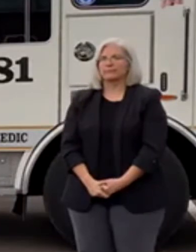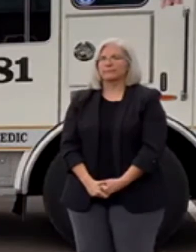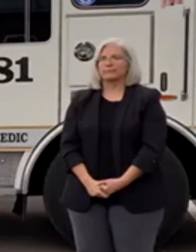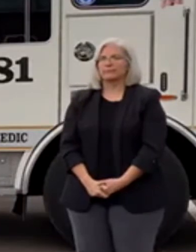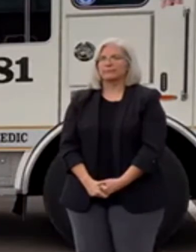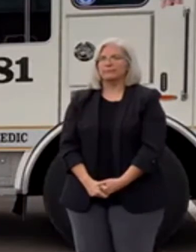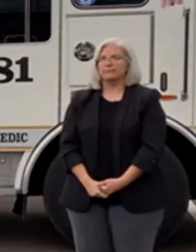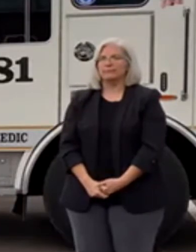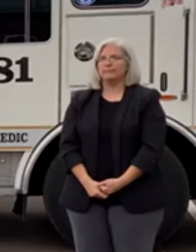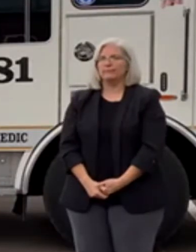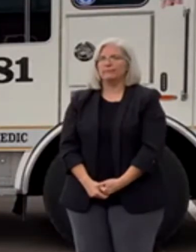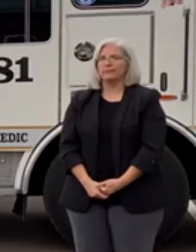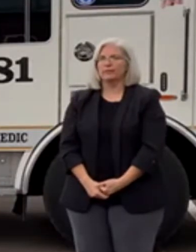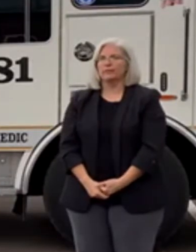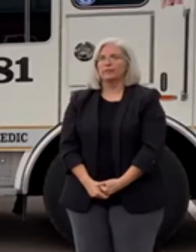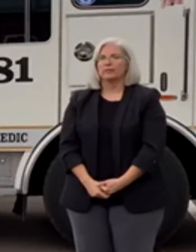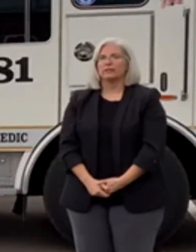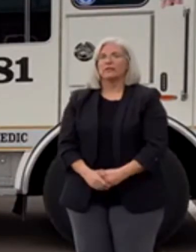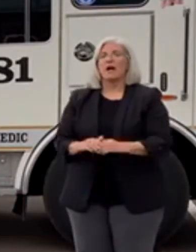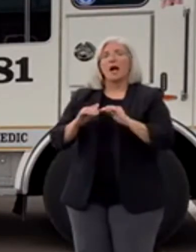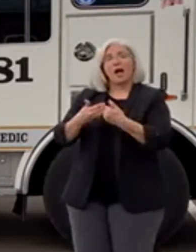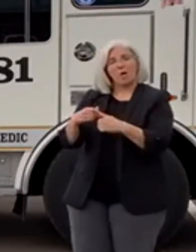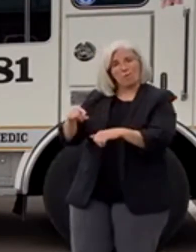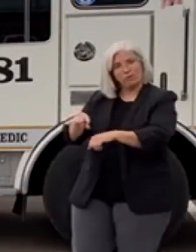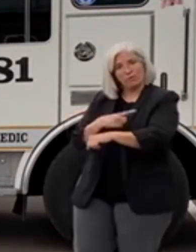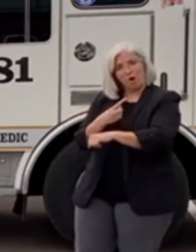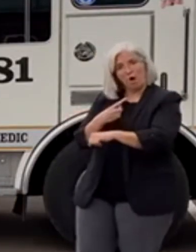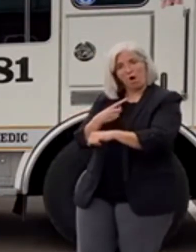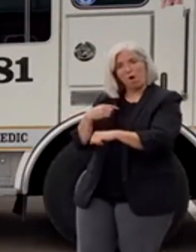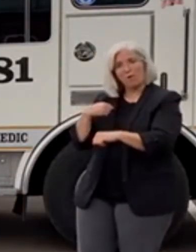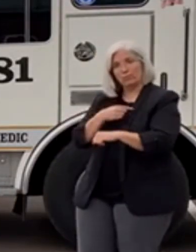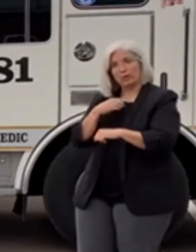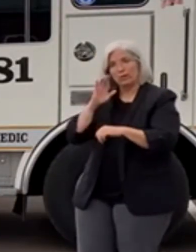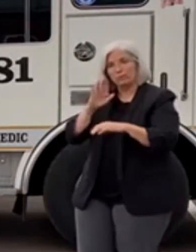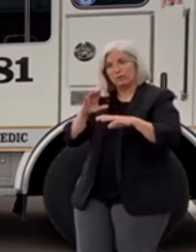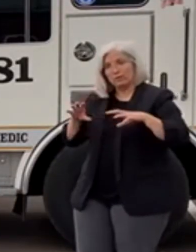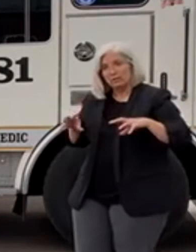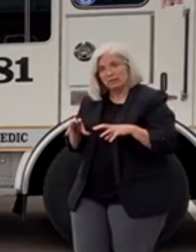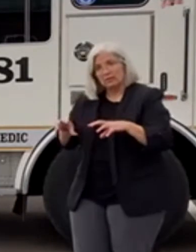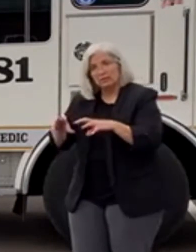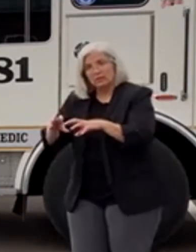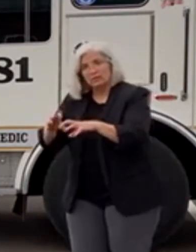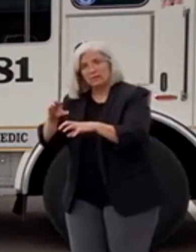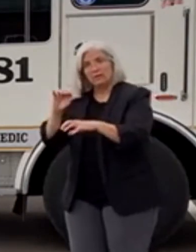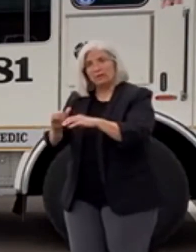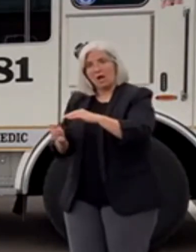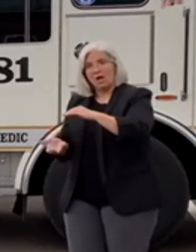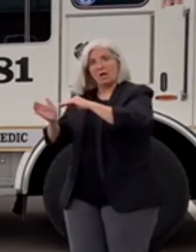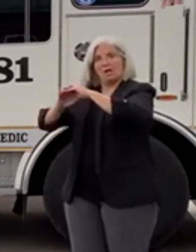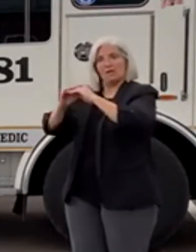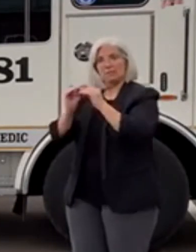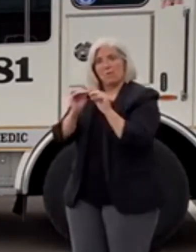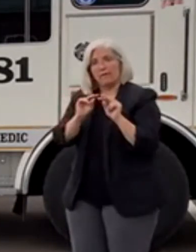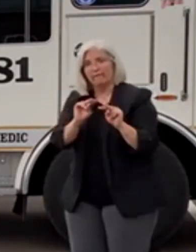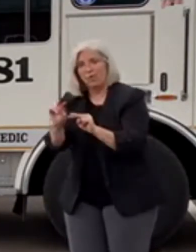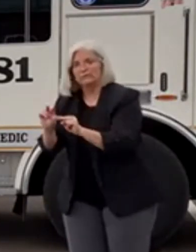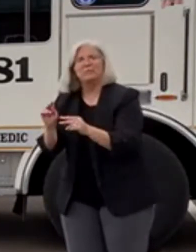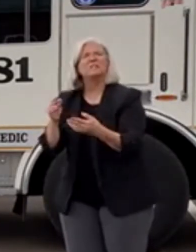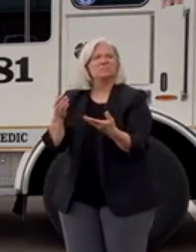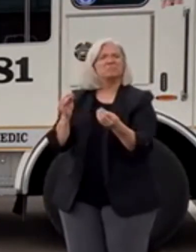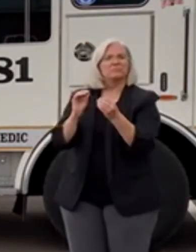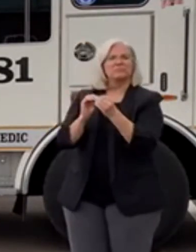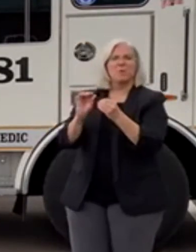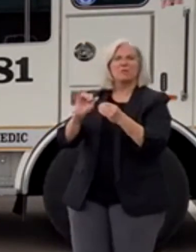So in terms of how long we'll be doing the enhanced enforcement, at this point it'll be at least through Sunday, and at the end of Sunday we will be